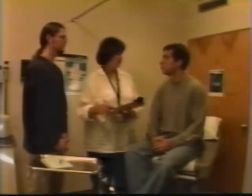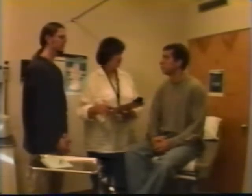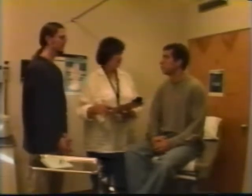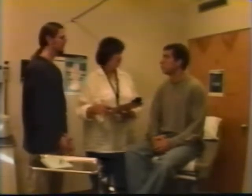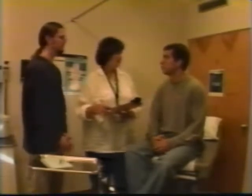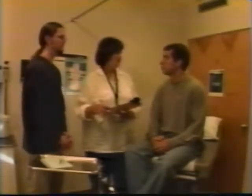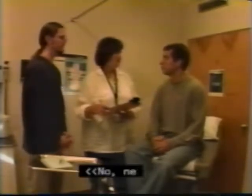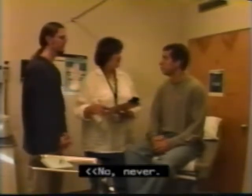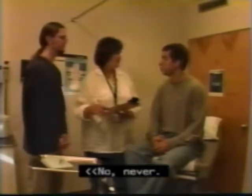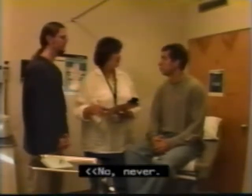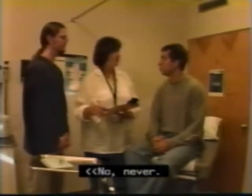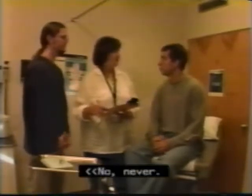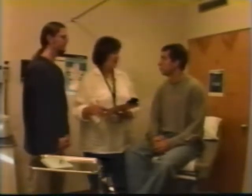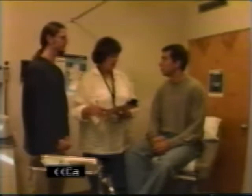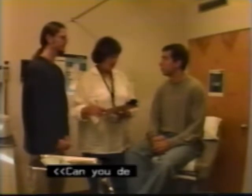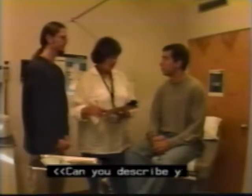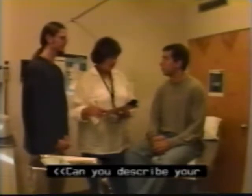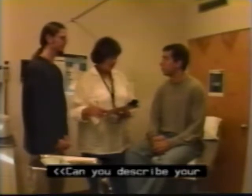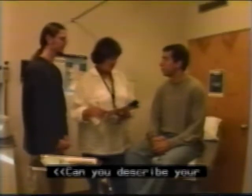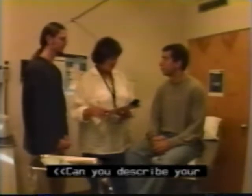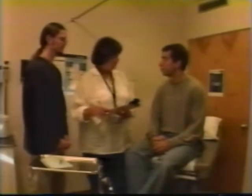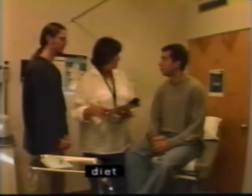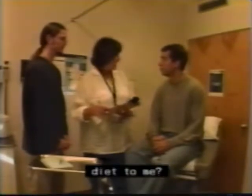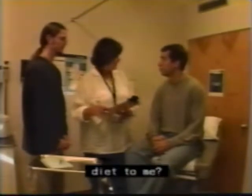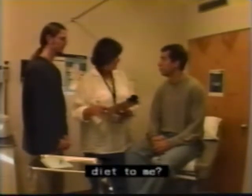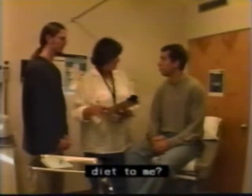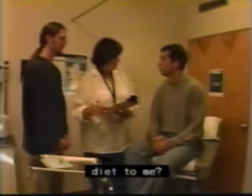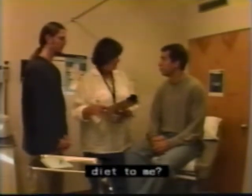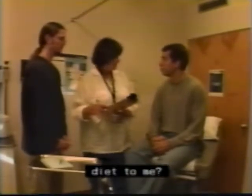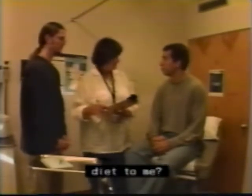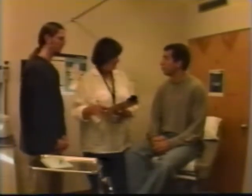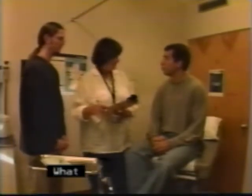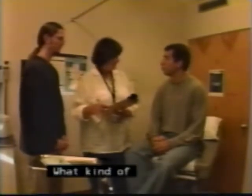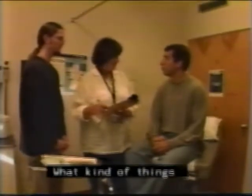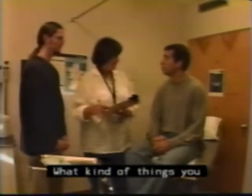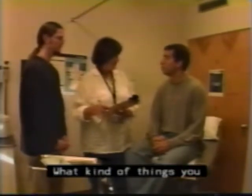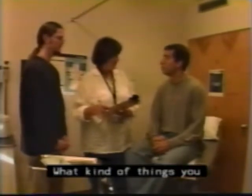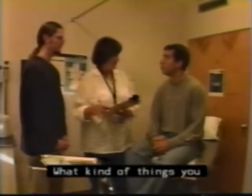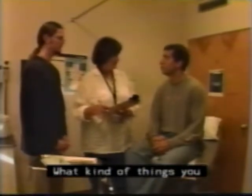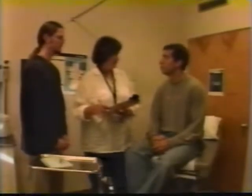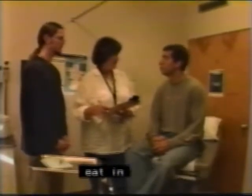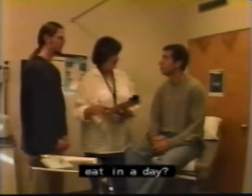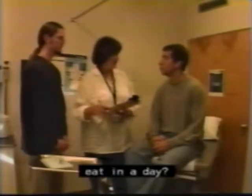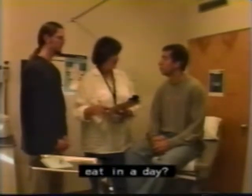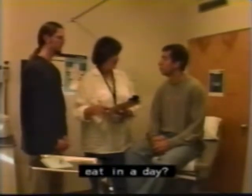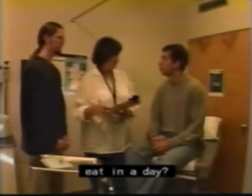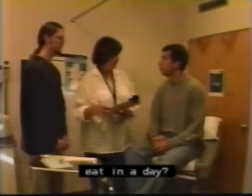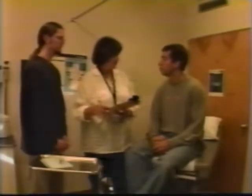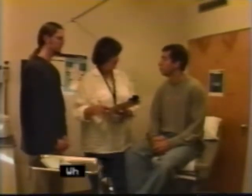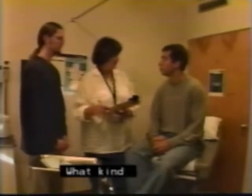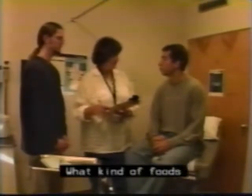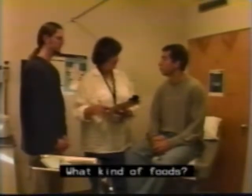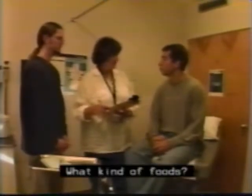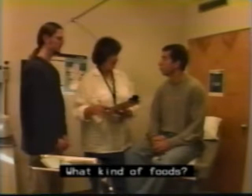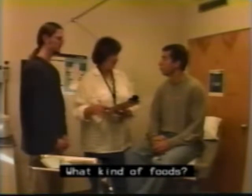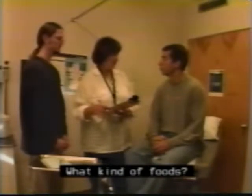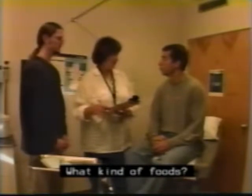No, never. Okay. Can you describe your diet to me? What kind of things you eat in a day? What kind of